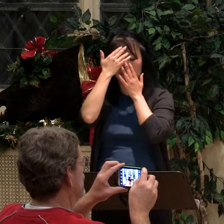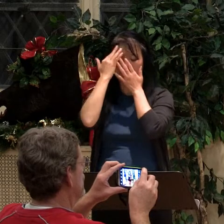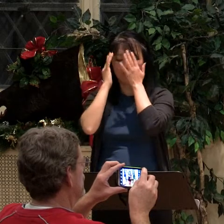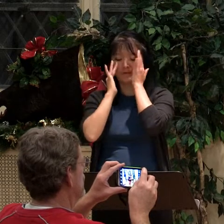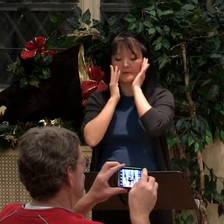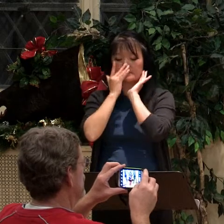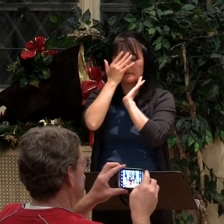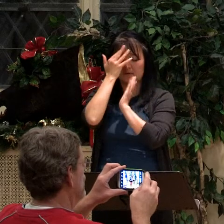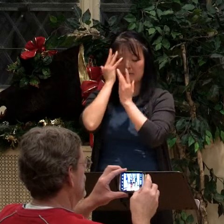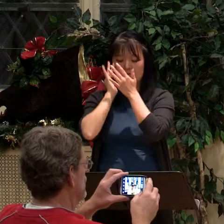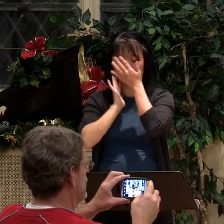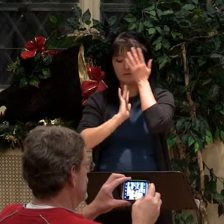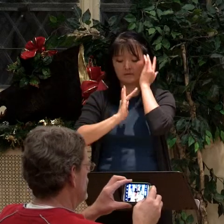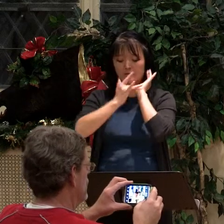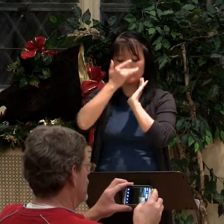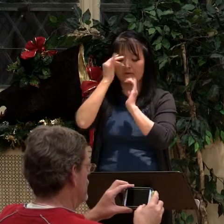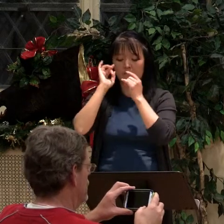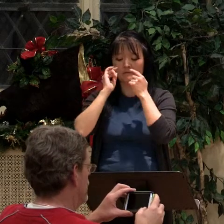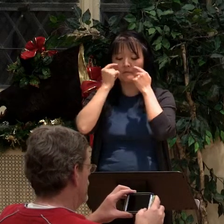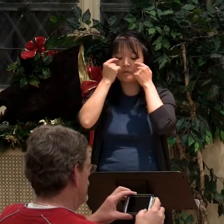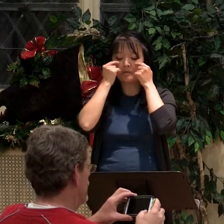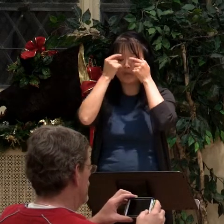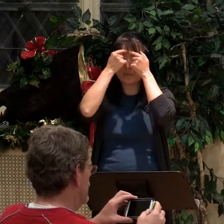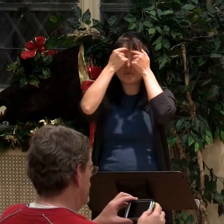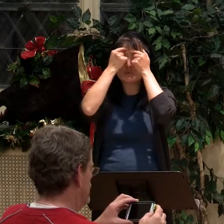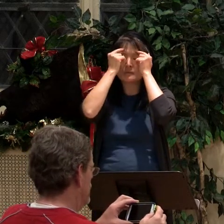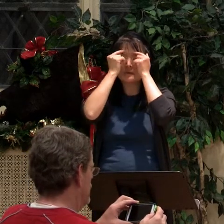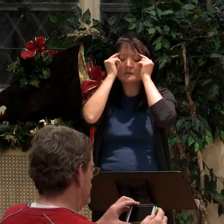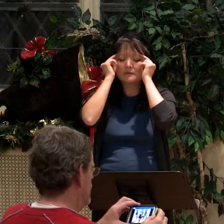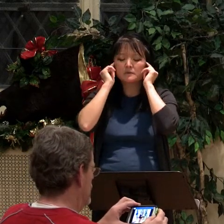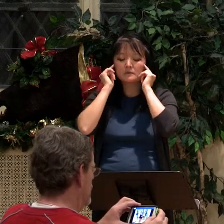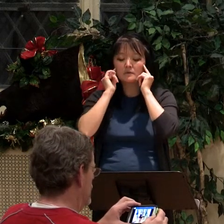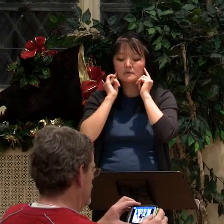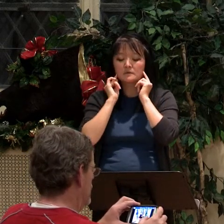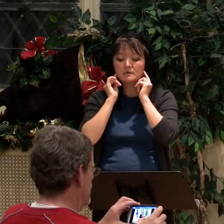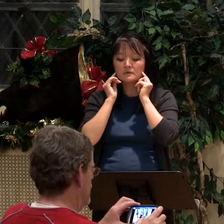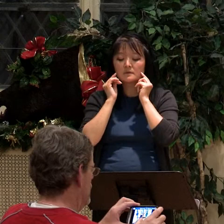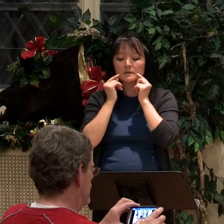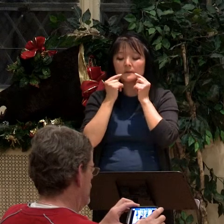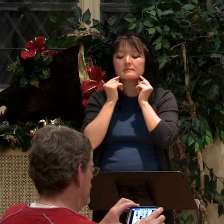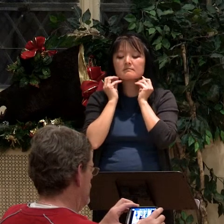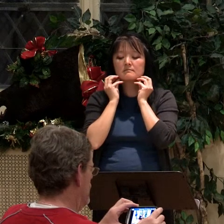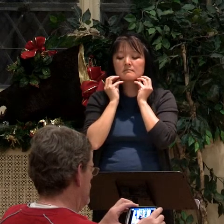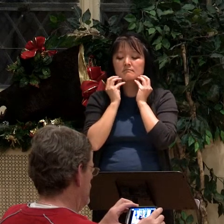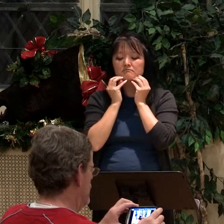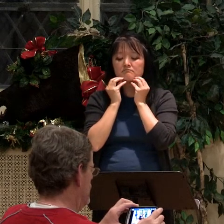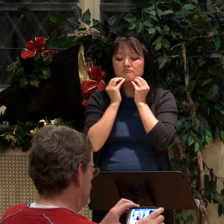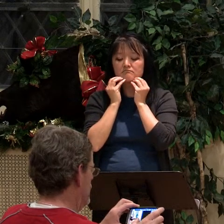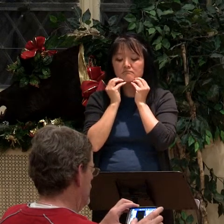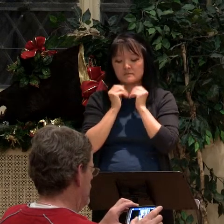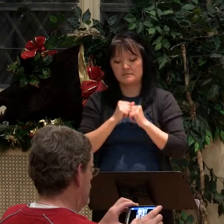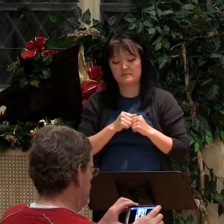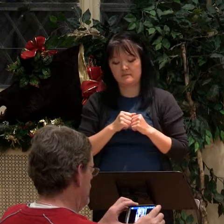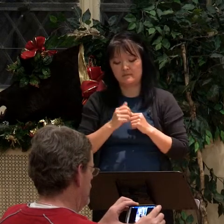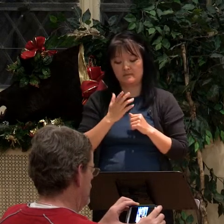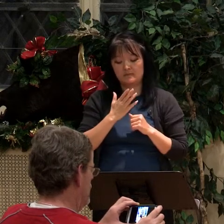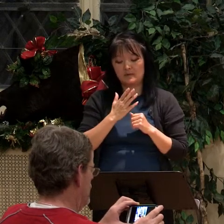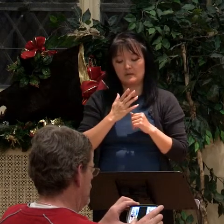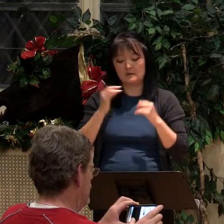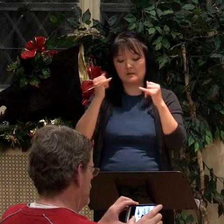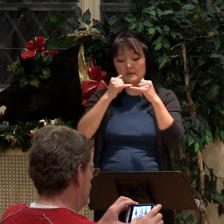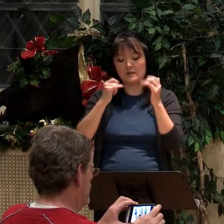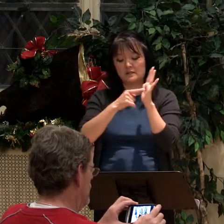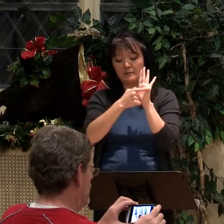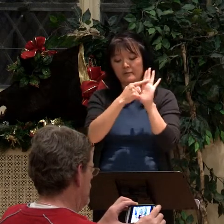your face, starting from the wrinkles in your forehead to the hair struggling to grow on your chin. The lines in my palms